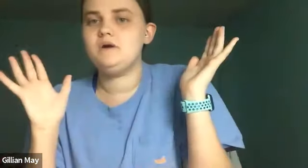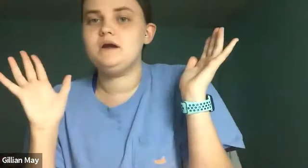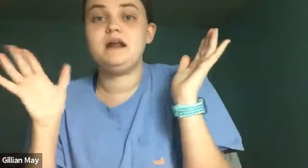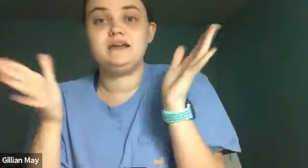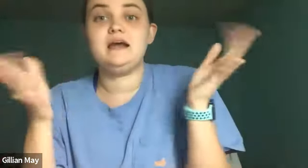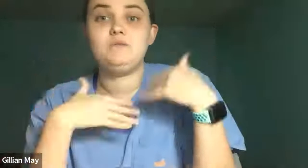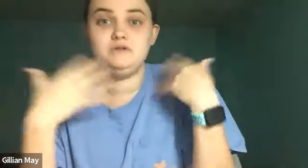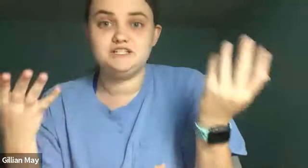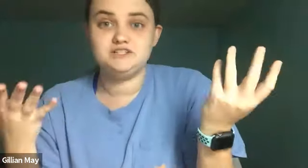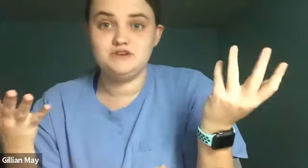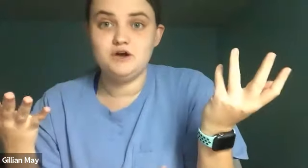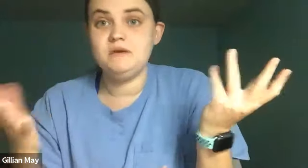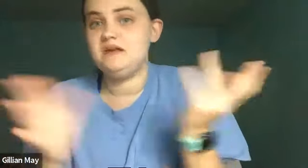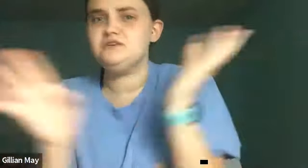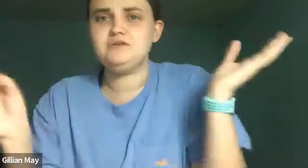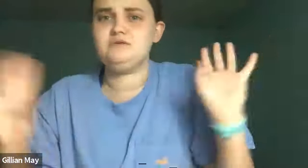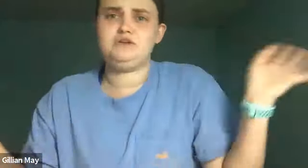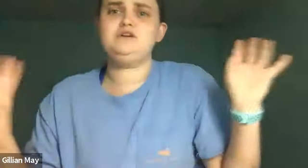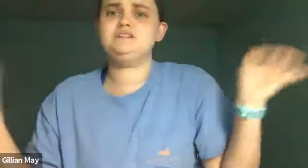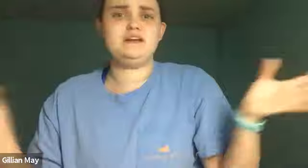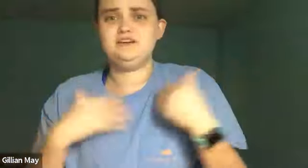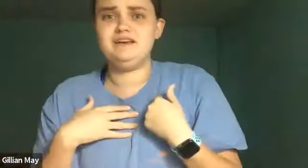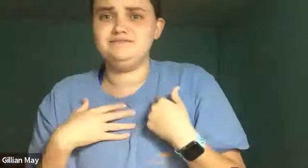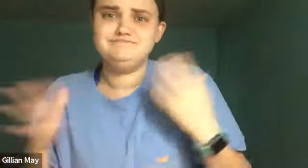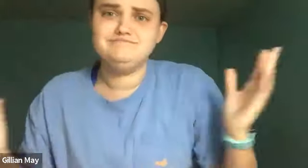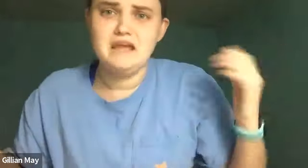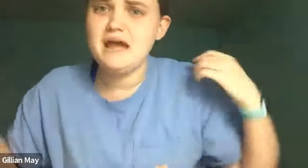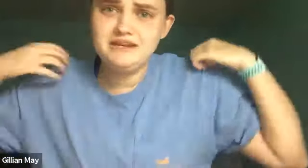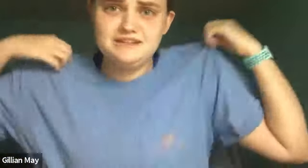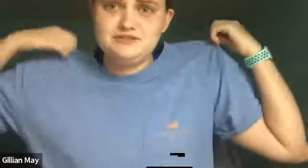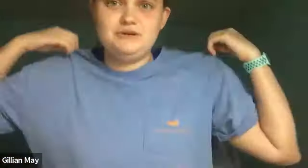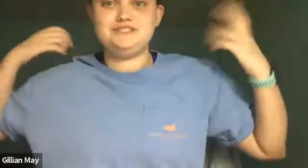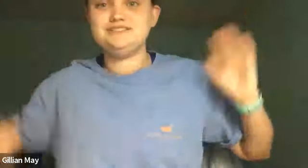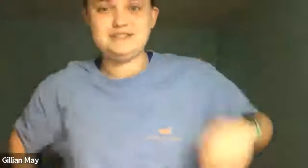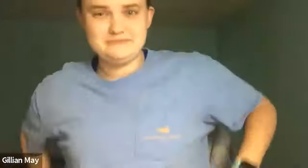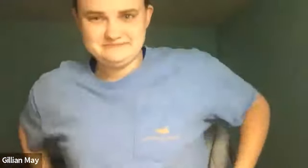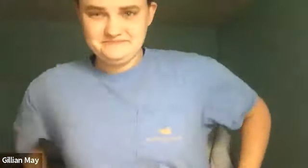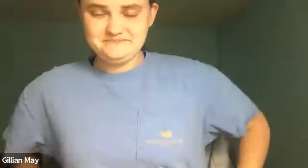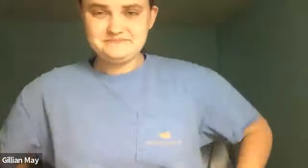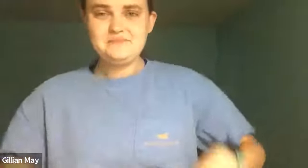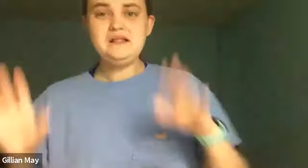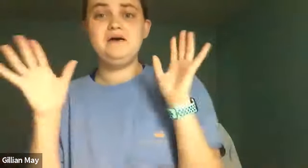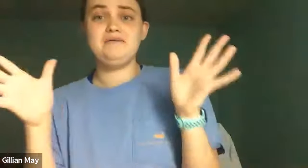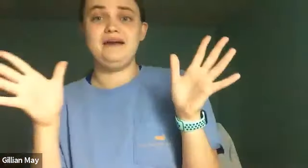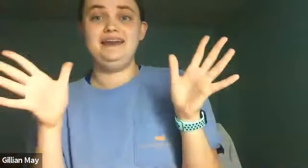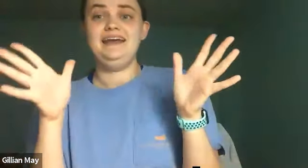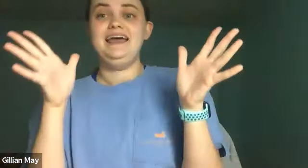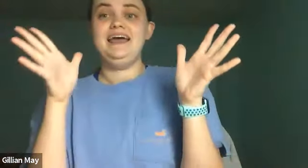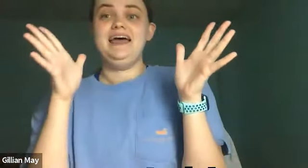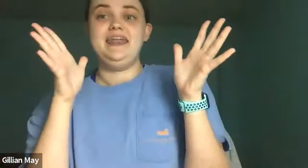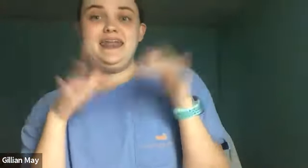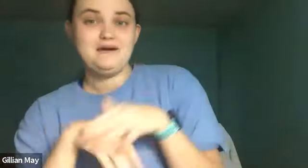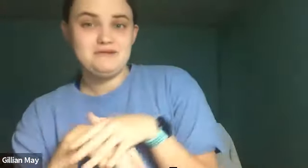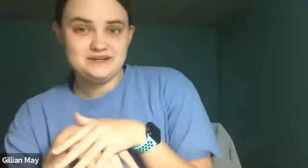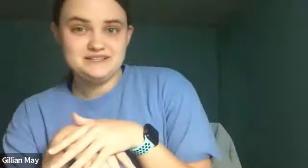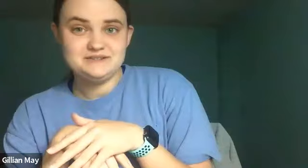worry, but again, I will let you know. And if you're curious about it, again, happy to answer questions. So, all right. Now what we're going to do is